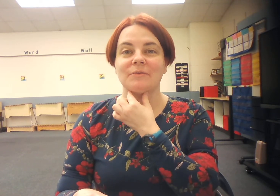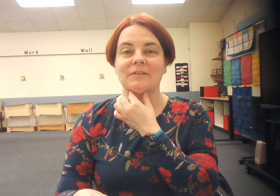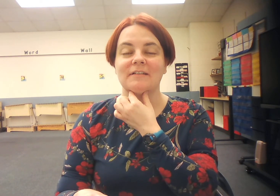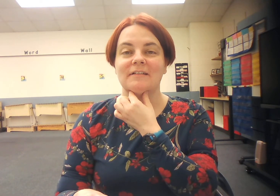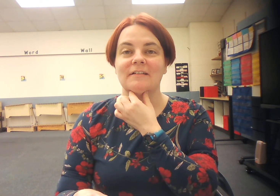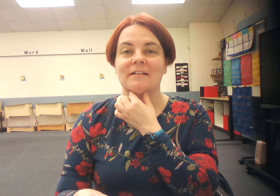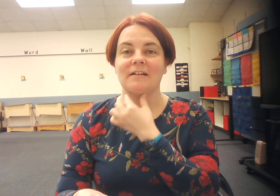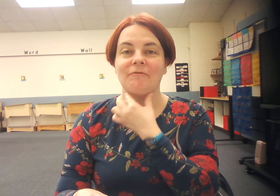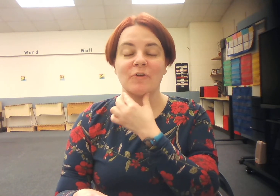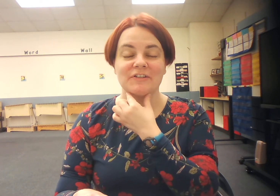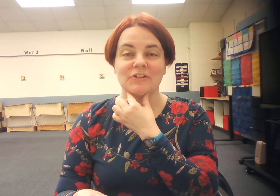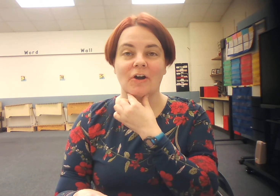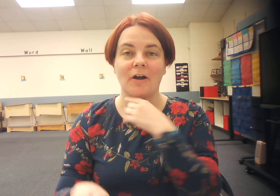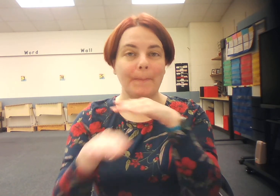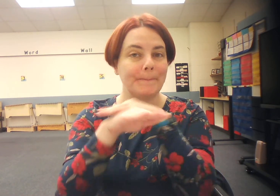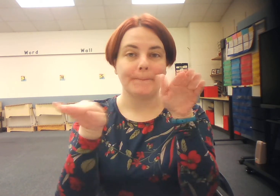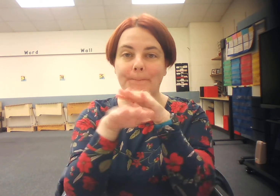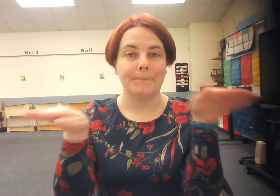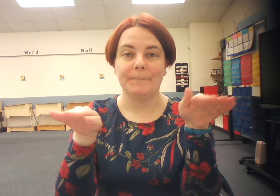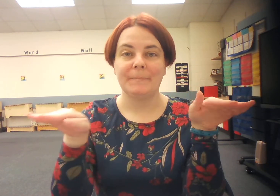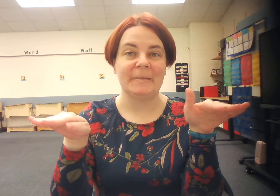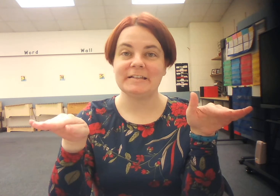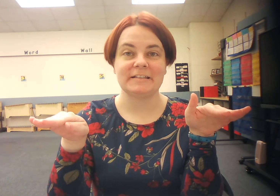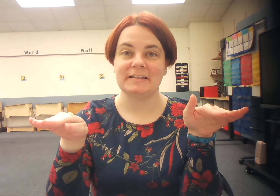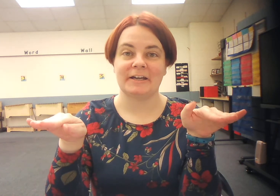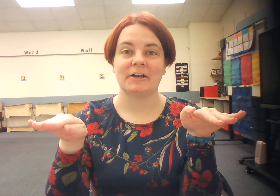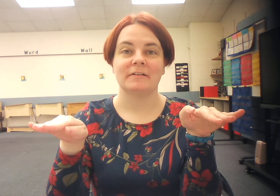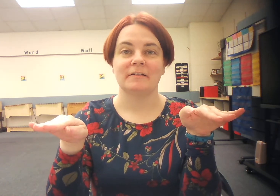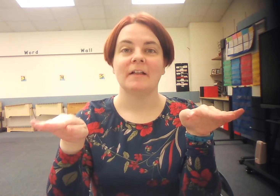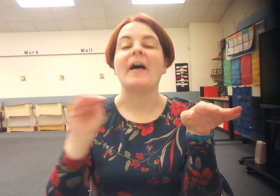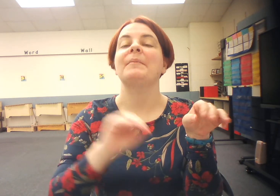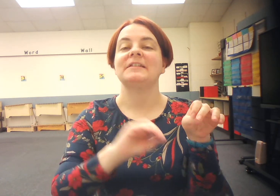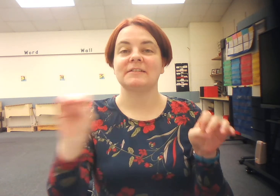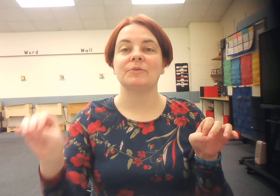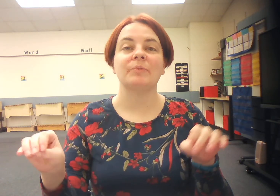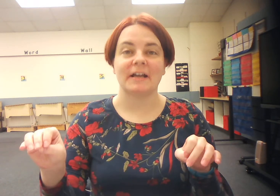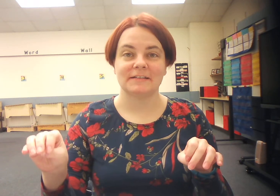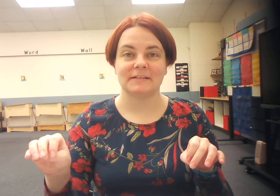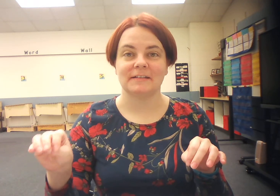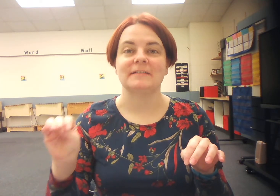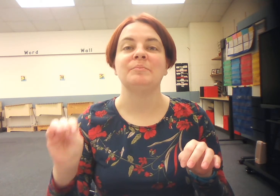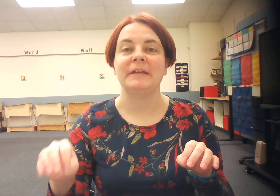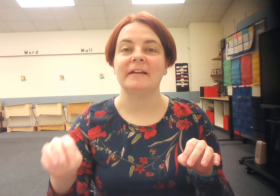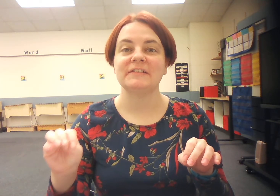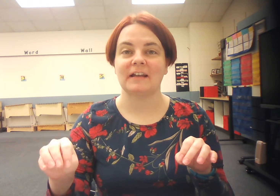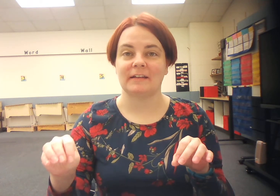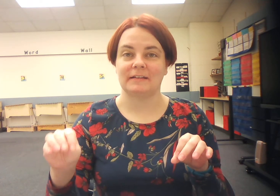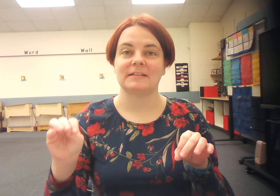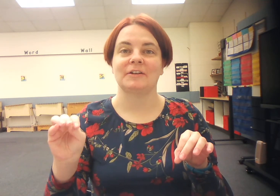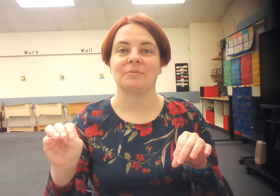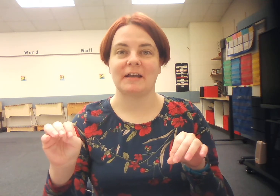for the song isn't there that means it's a rest it's a beat of silence a rest